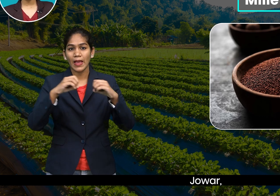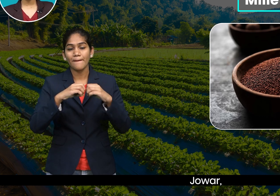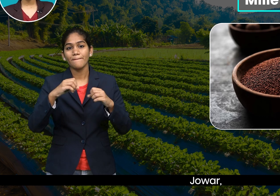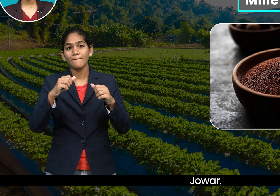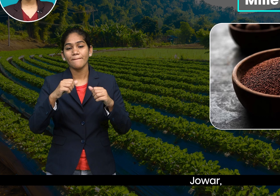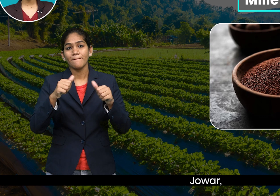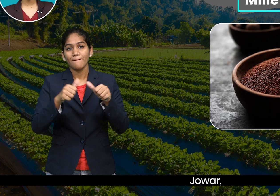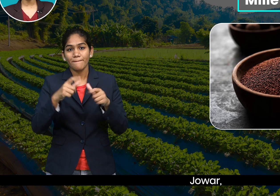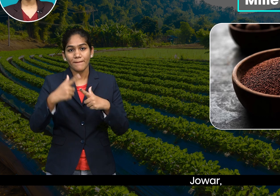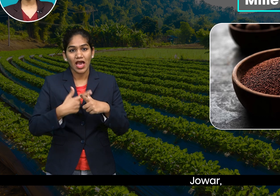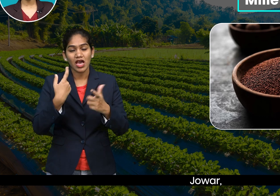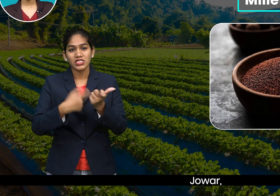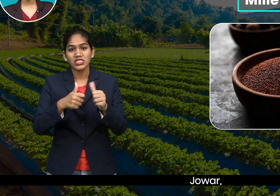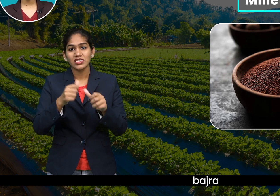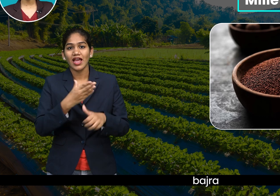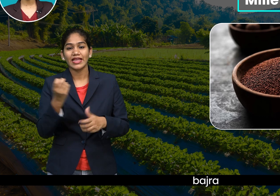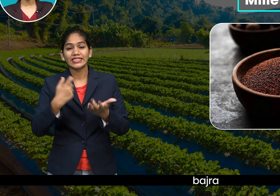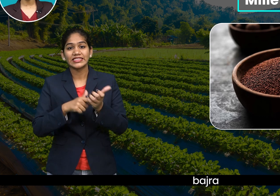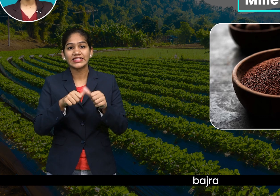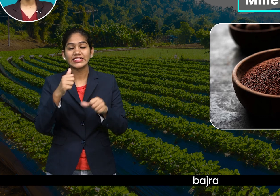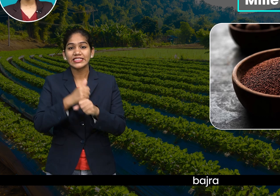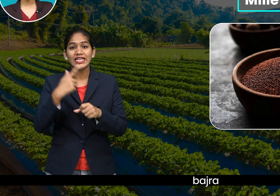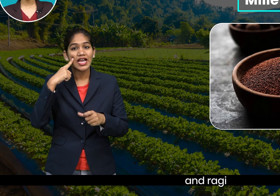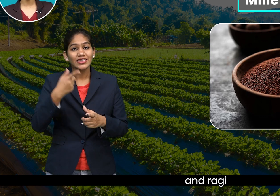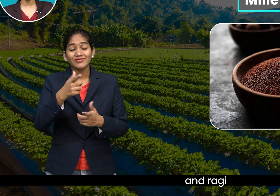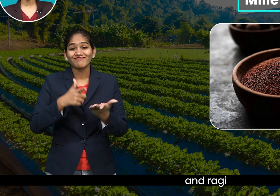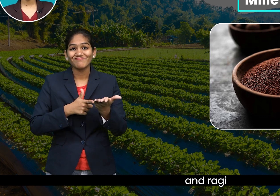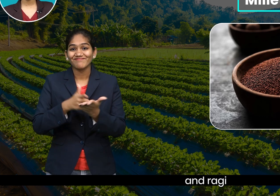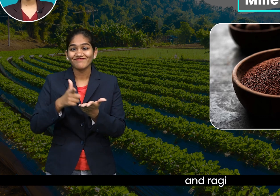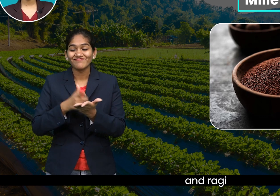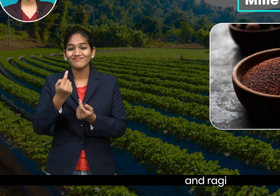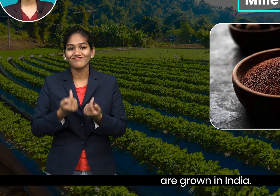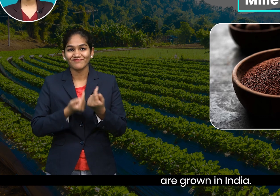bajra, and ragi are grown in India.